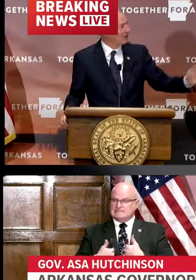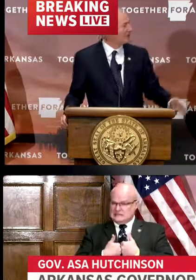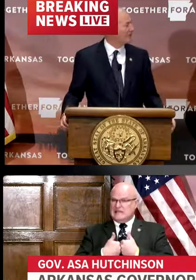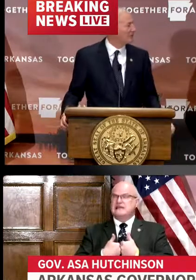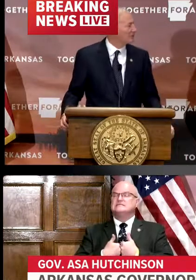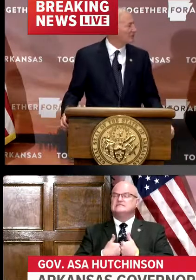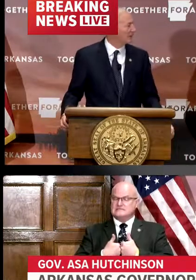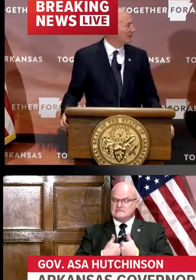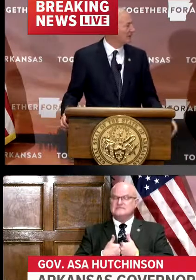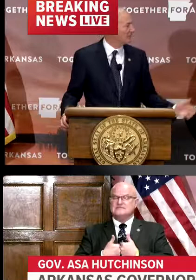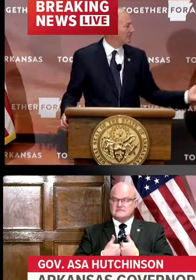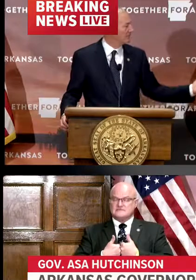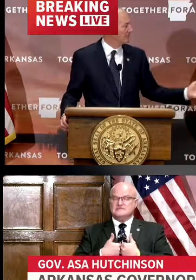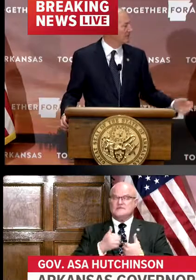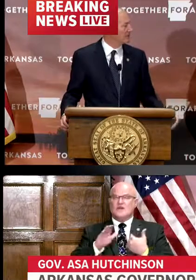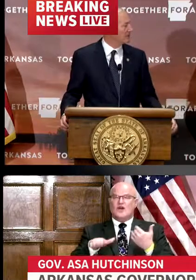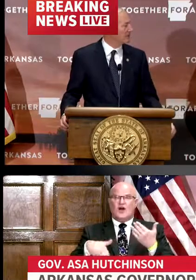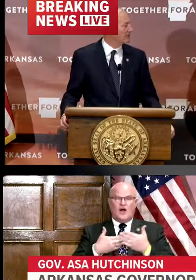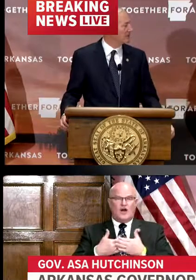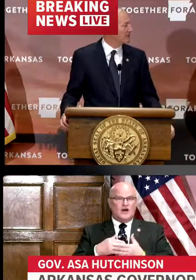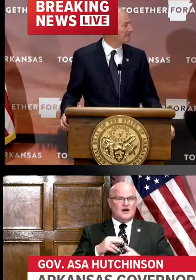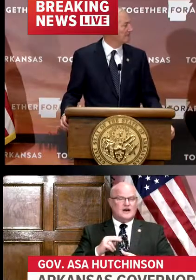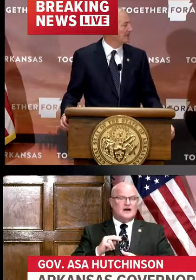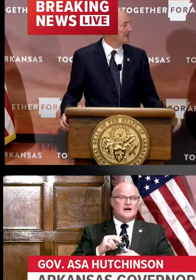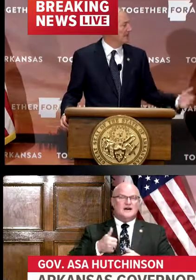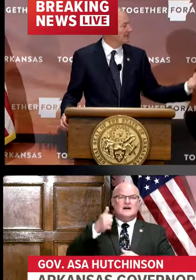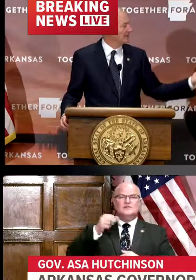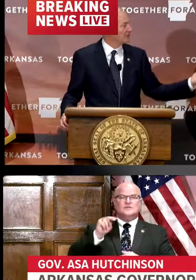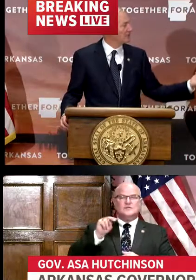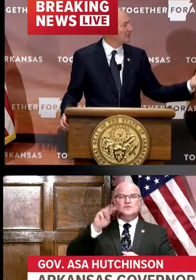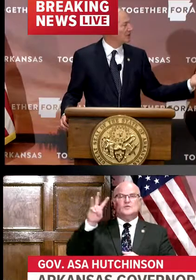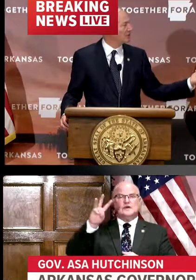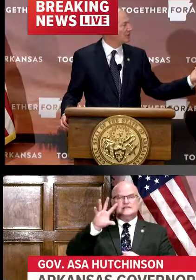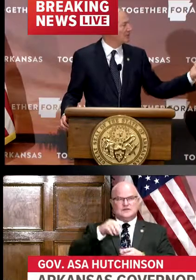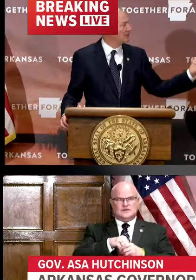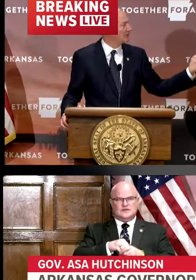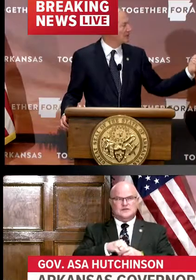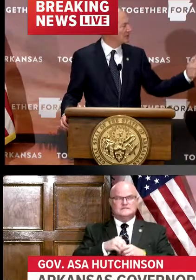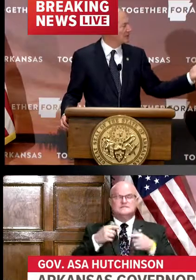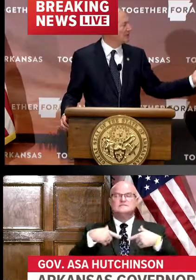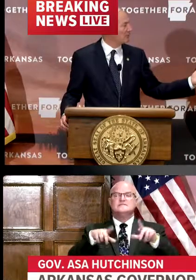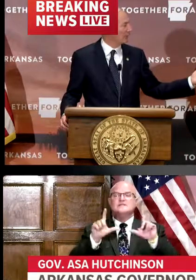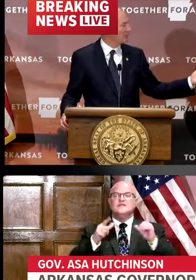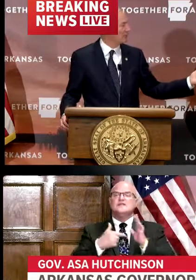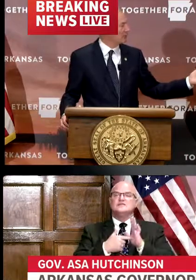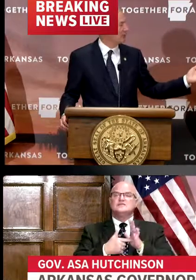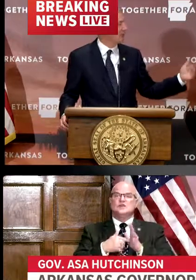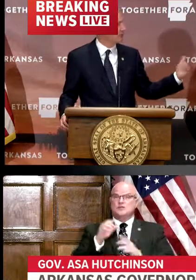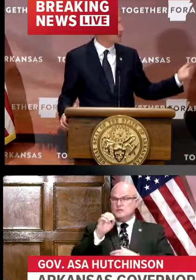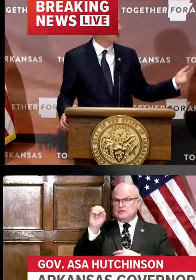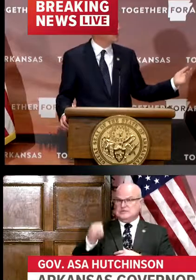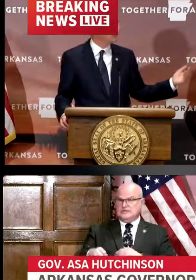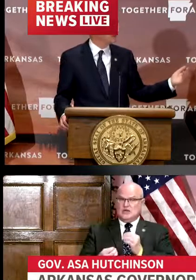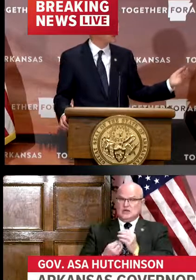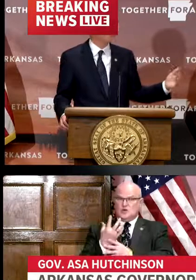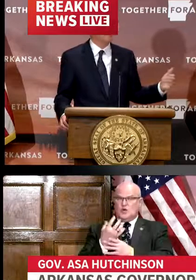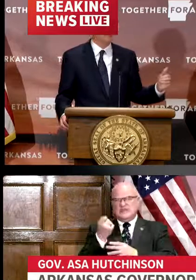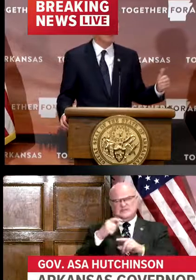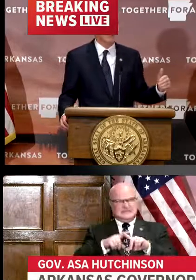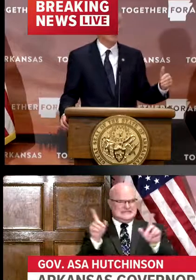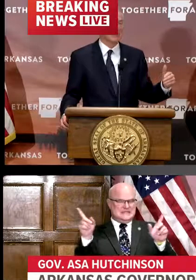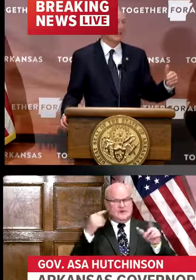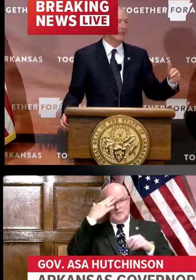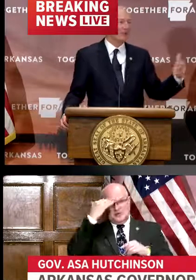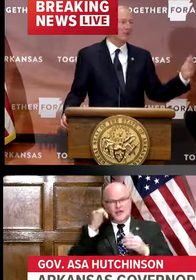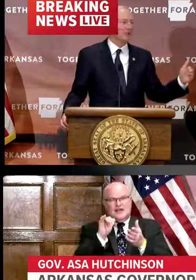but all of those are up, Northwest included. And the next one shows it percent-wise in growth, which is a little bit different